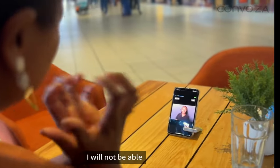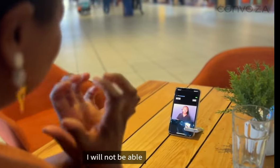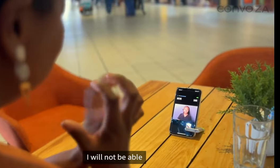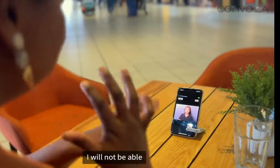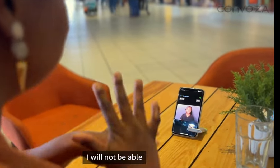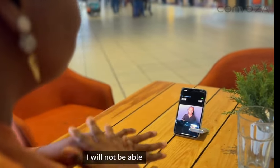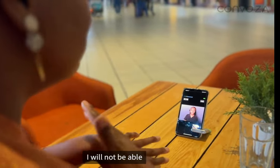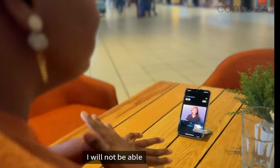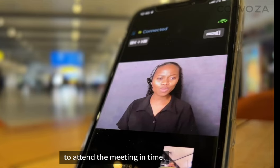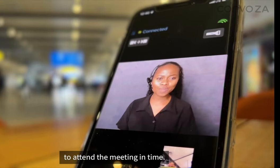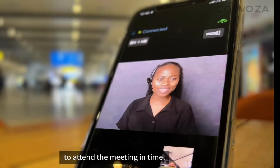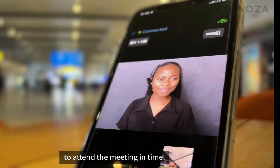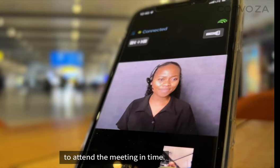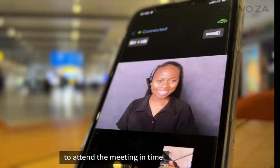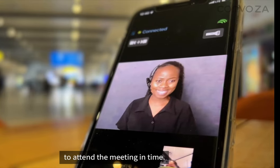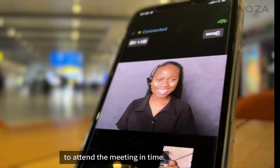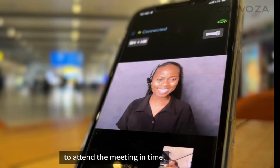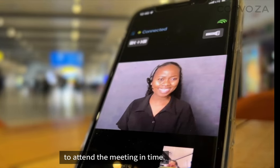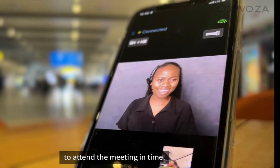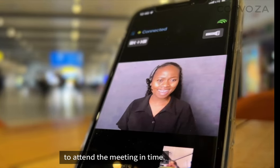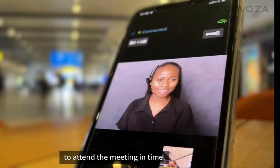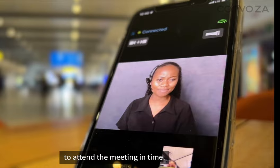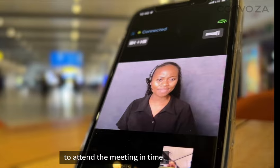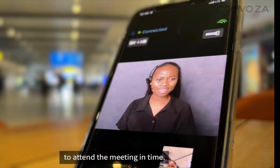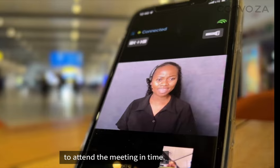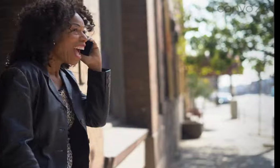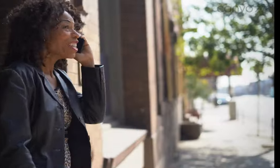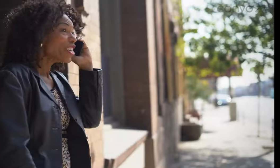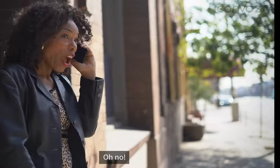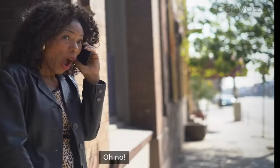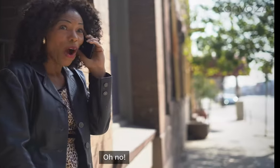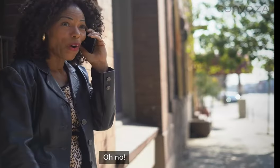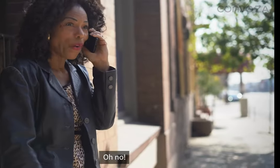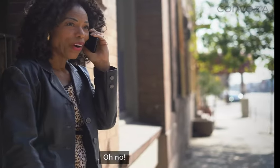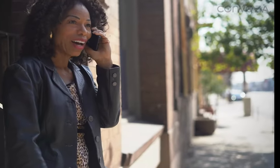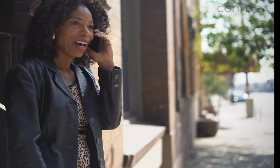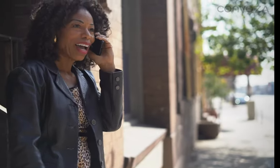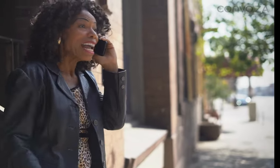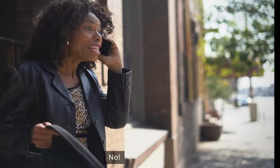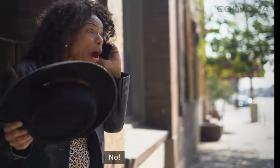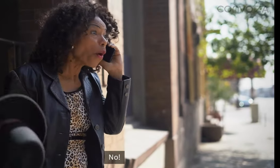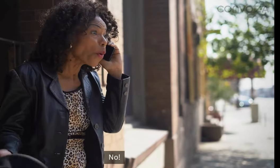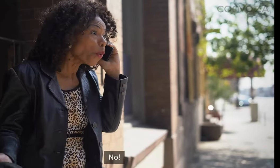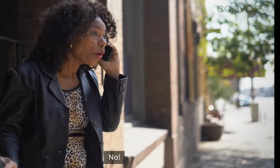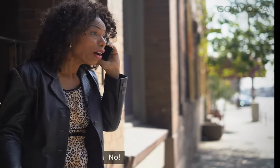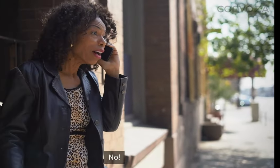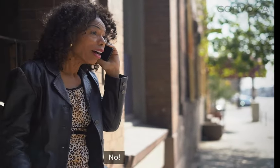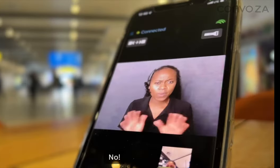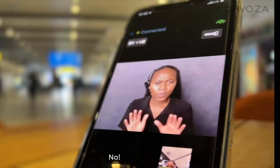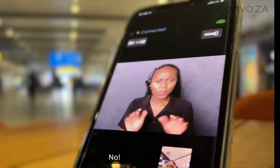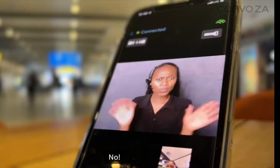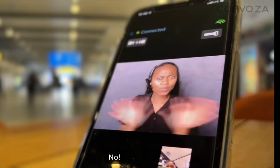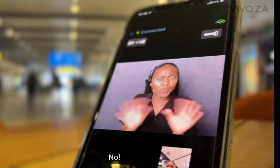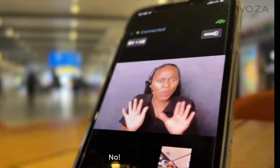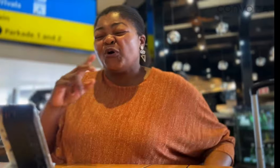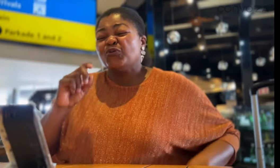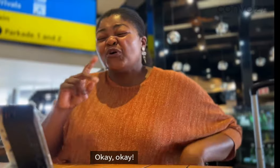I will not be able to attend the meeting in time. Oh no! No!